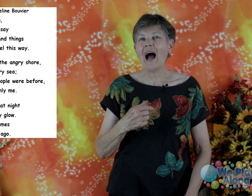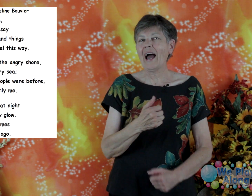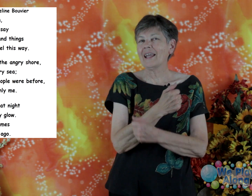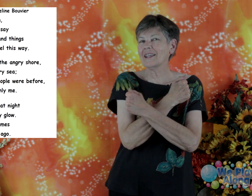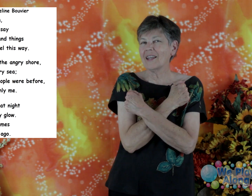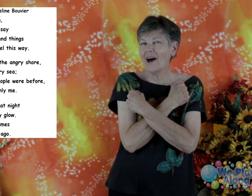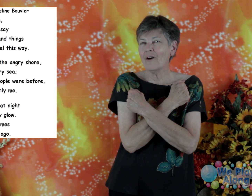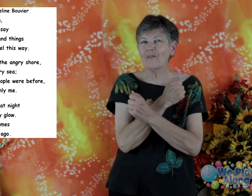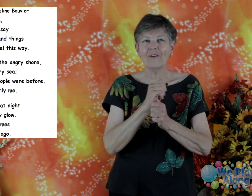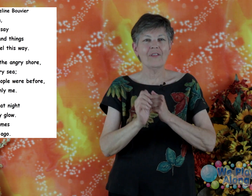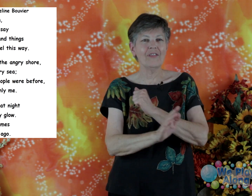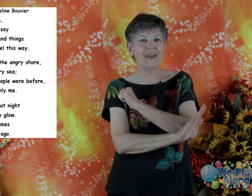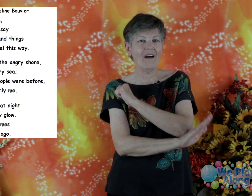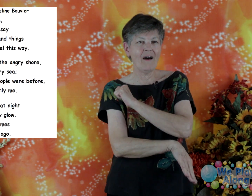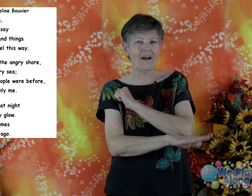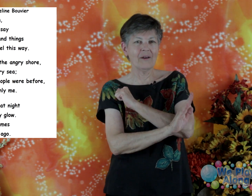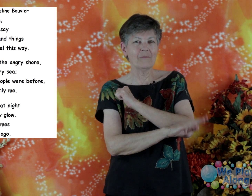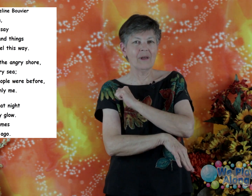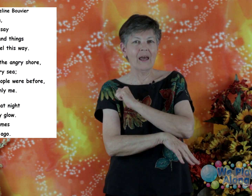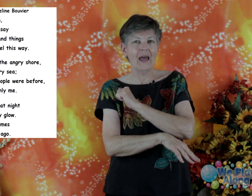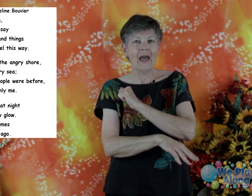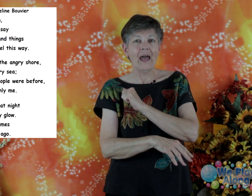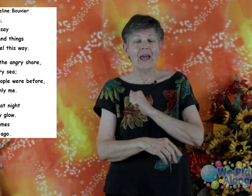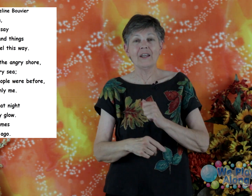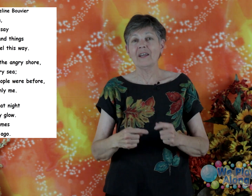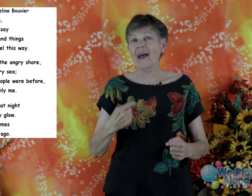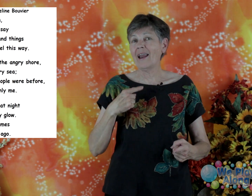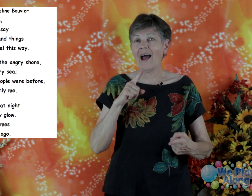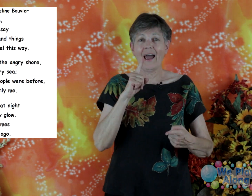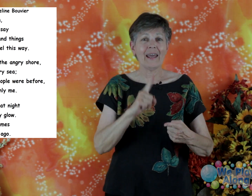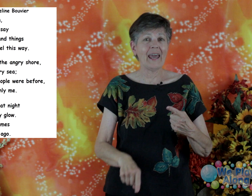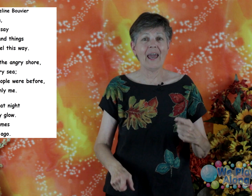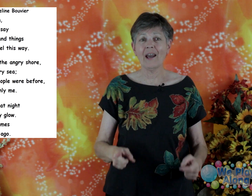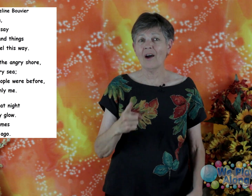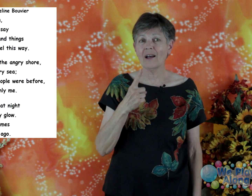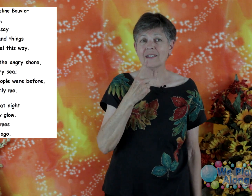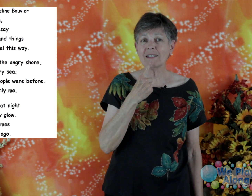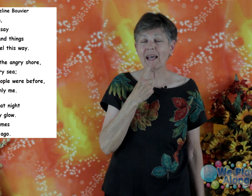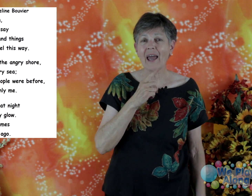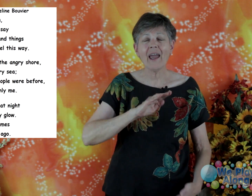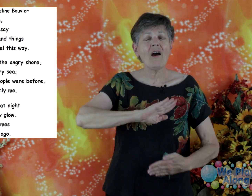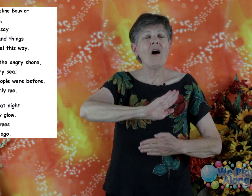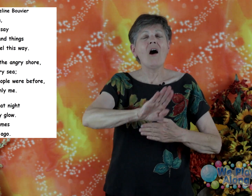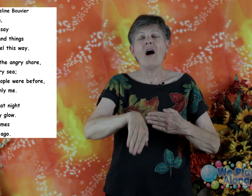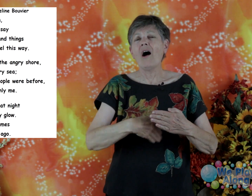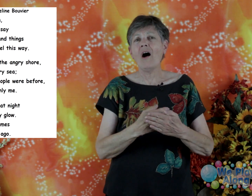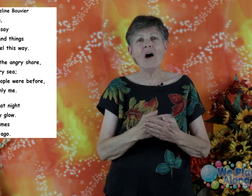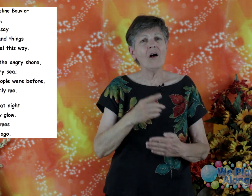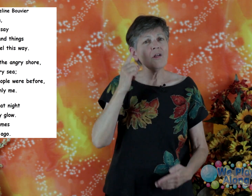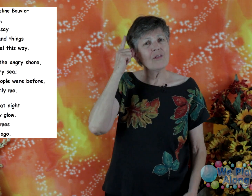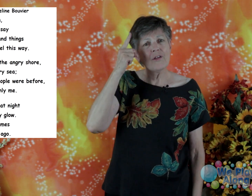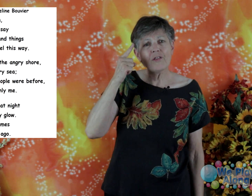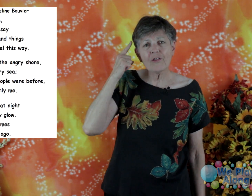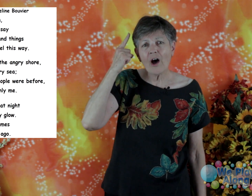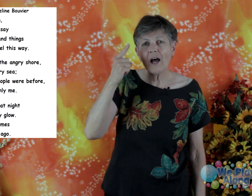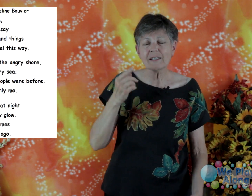I love the autumn, and yet I cannot say all the thoughts